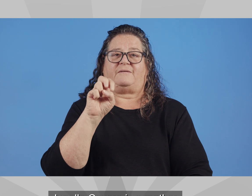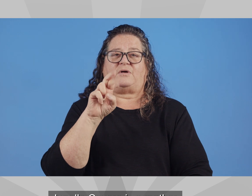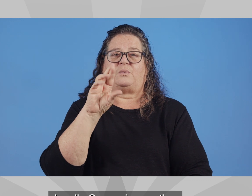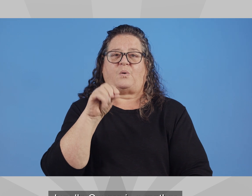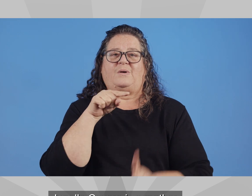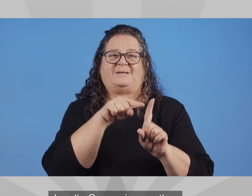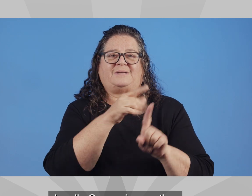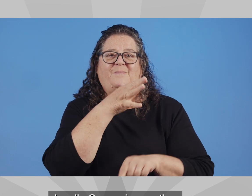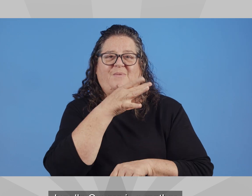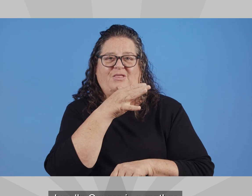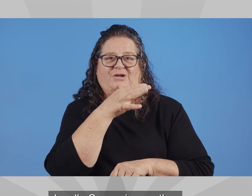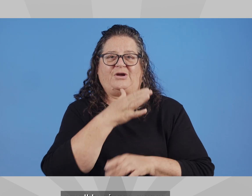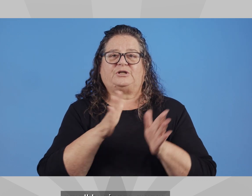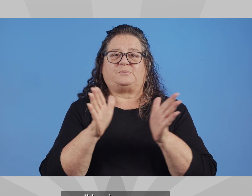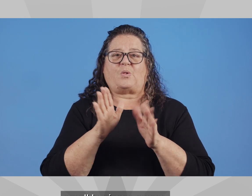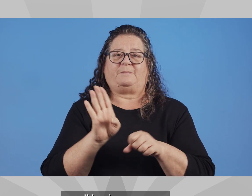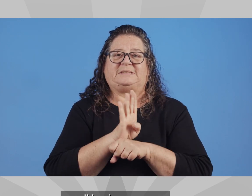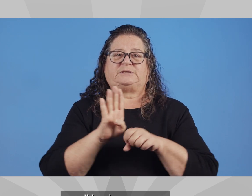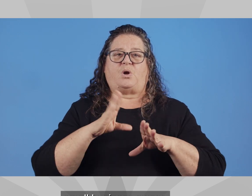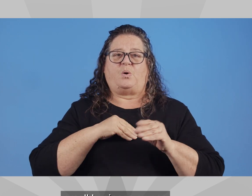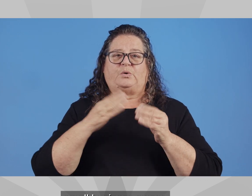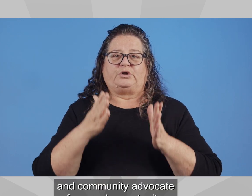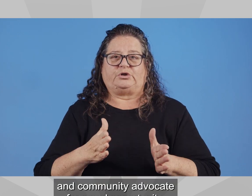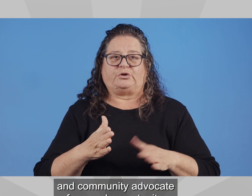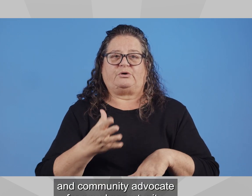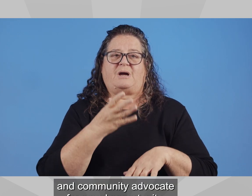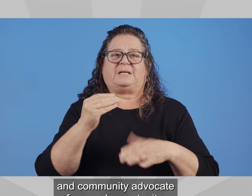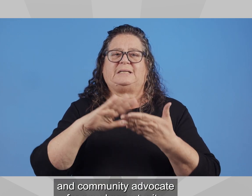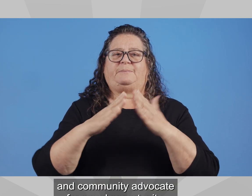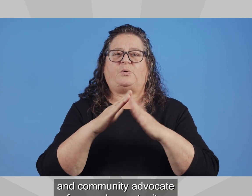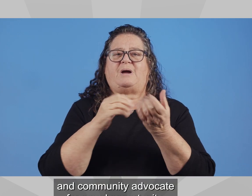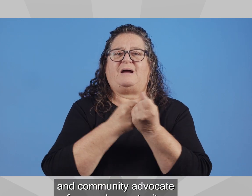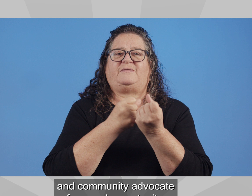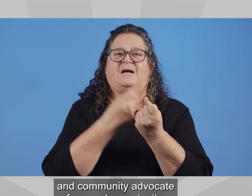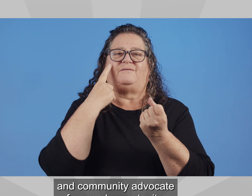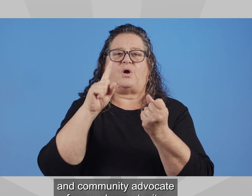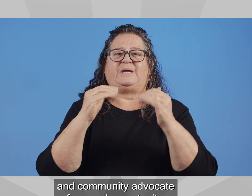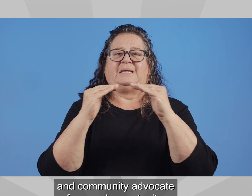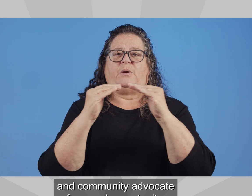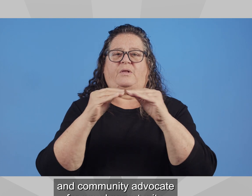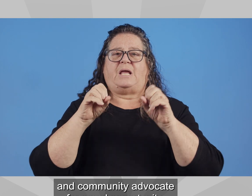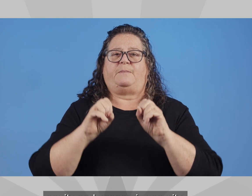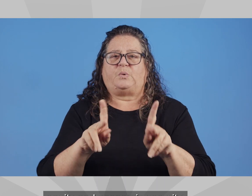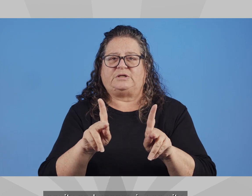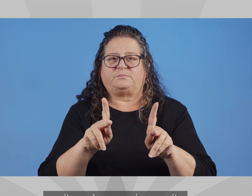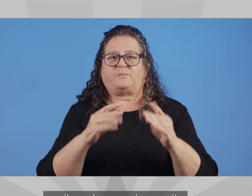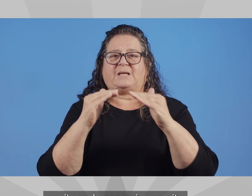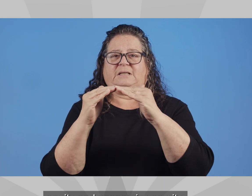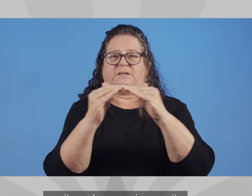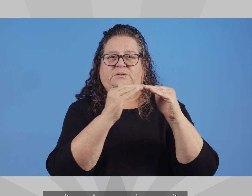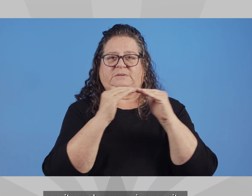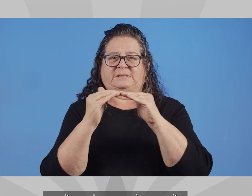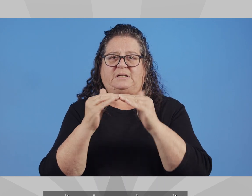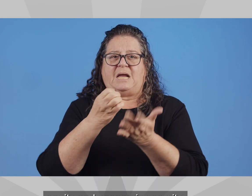Junelle Cavero is a mother, small business owner, and community advocate for equal opportunity, equity,